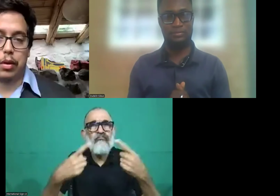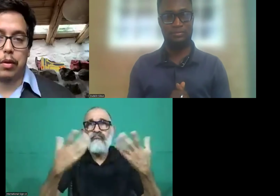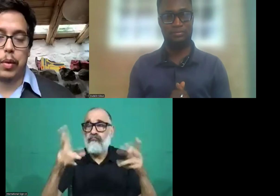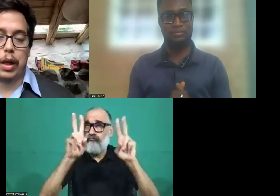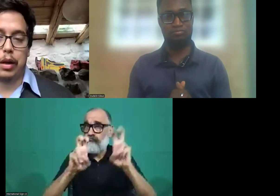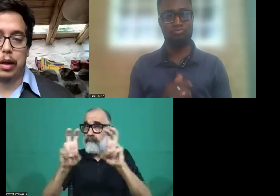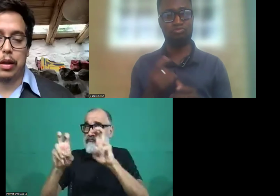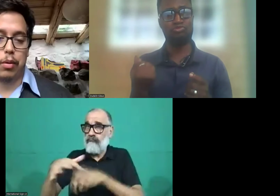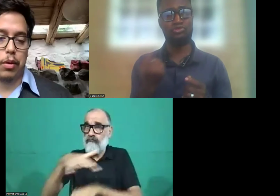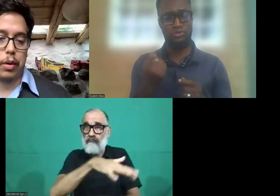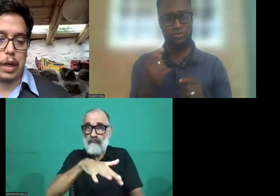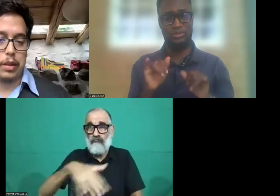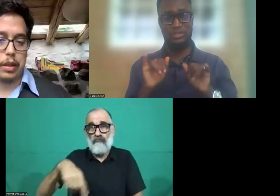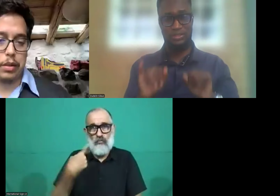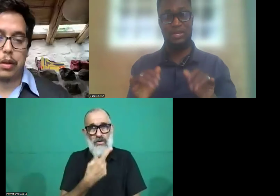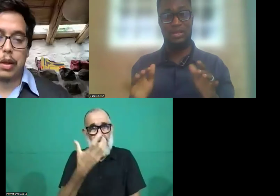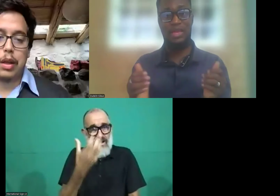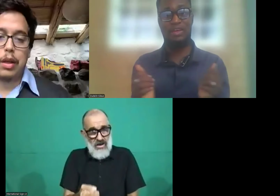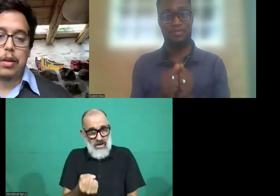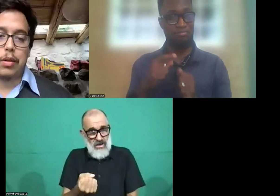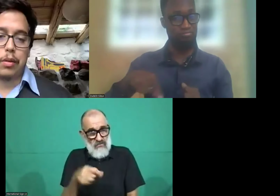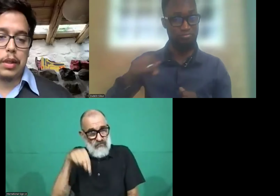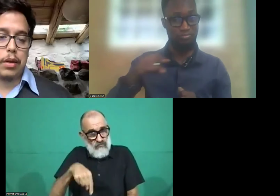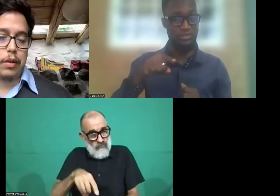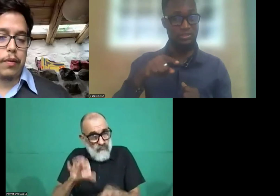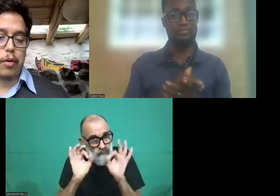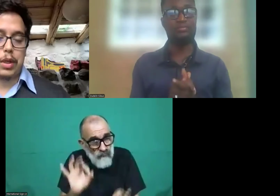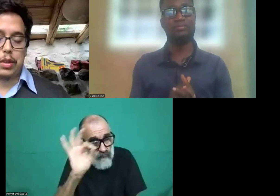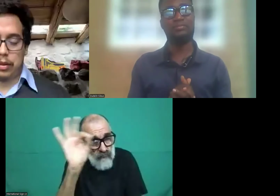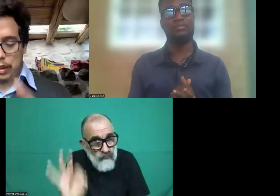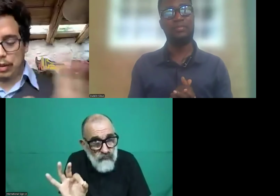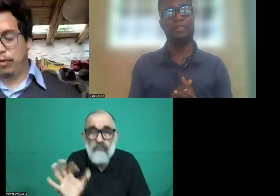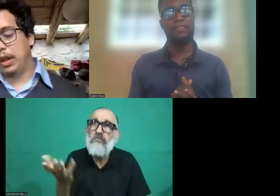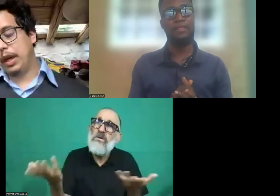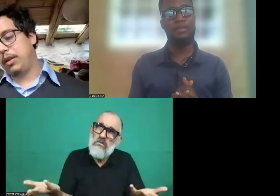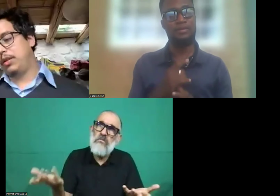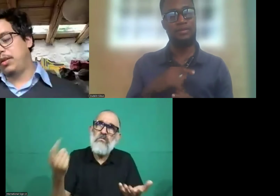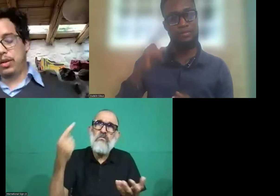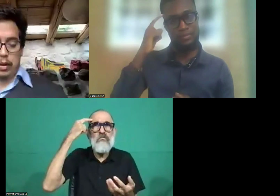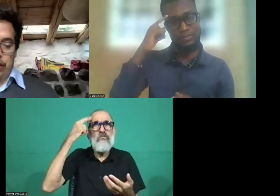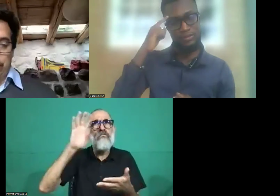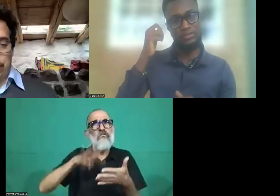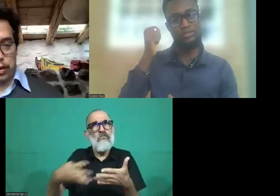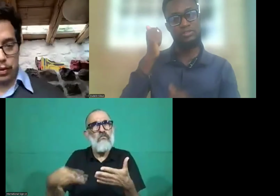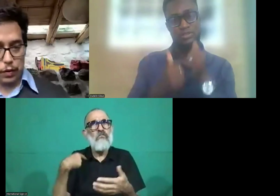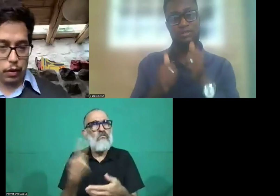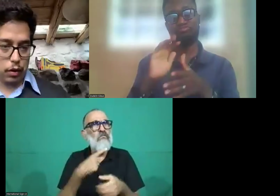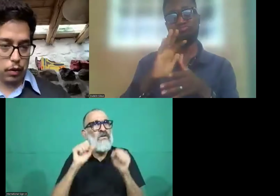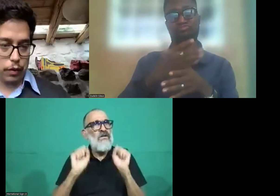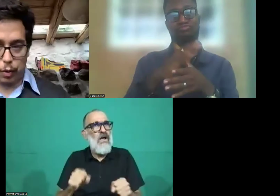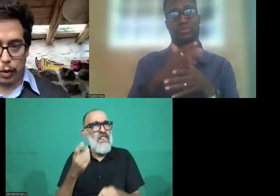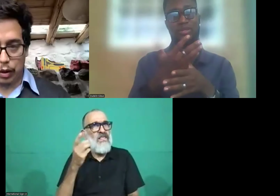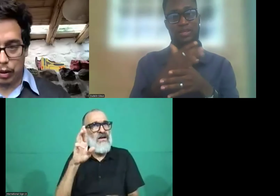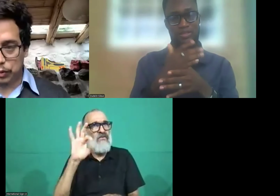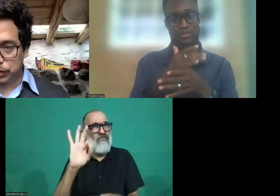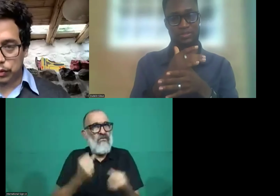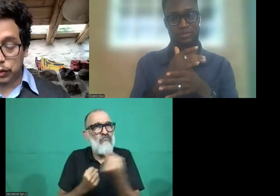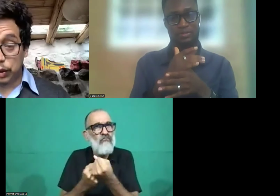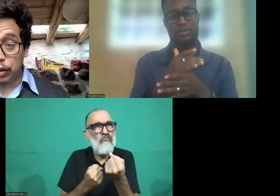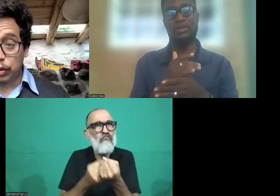the planning in your own organization? So these are the 4 questions that will guide the discussion. And of course, all of you are